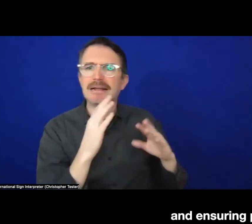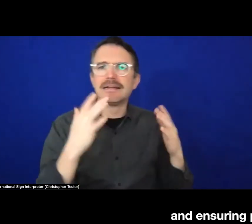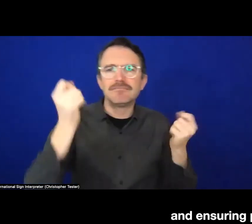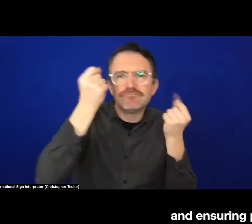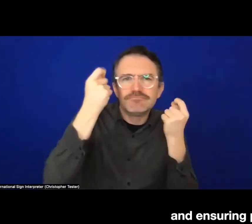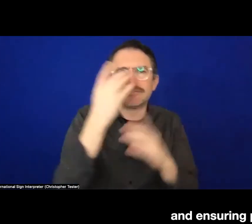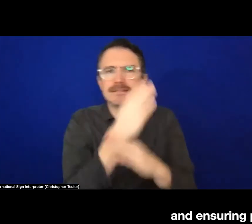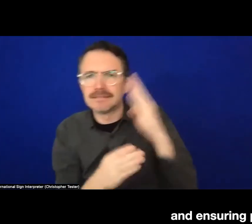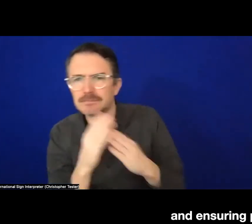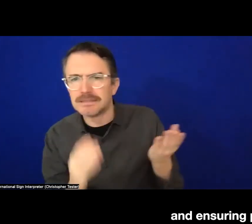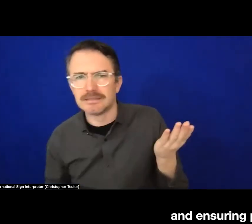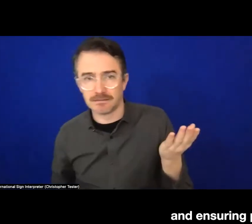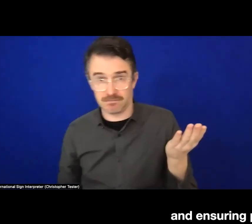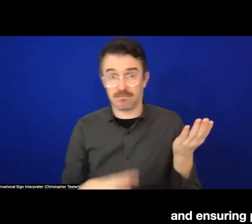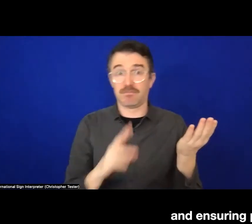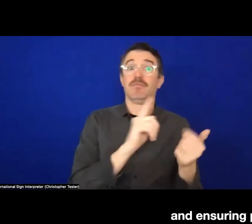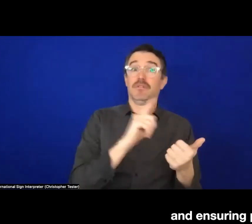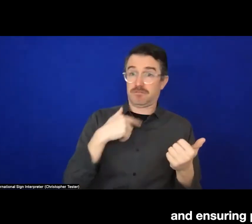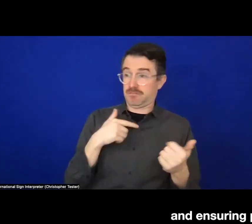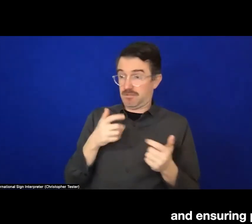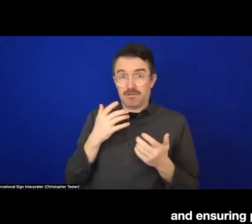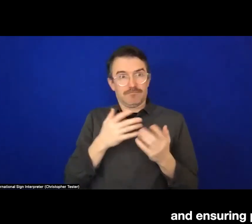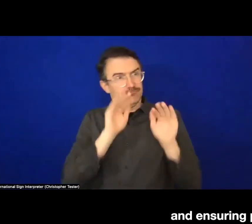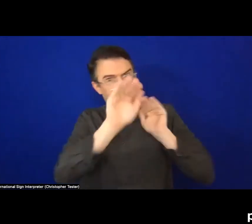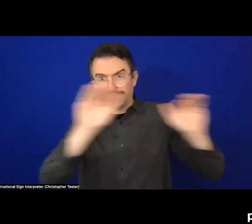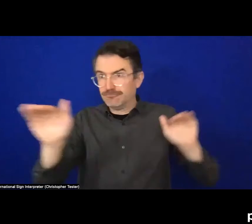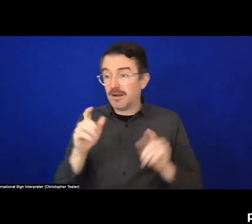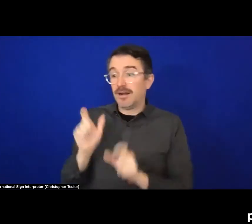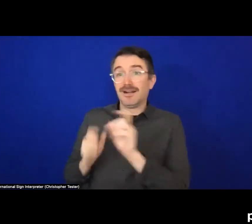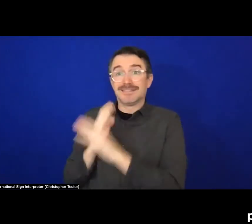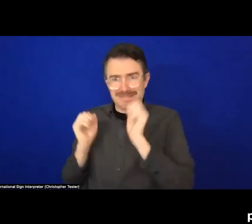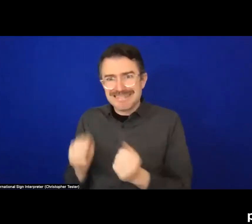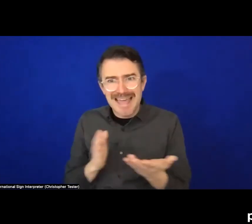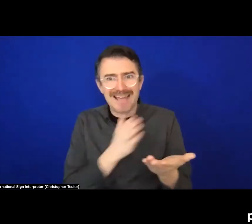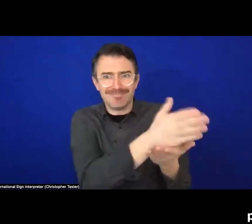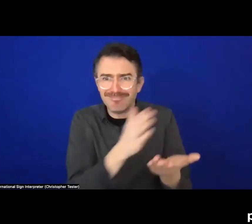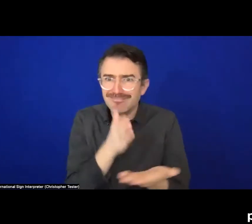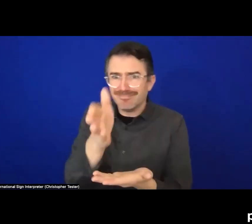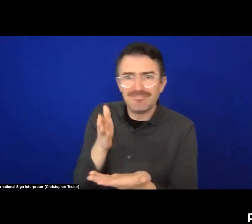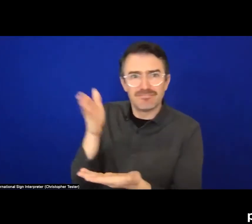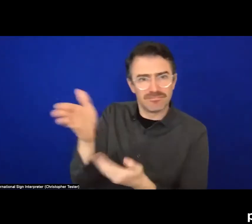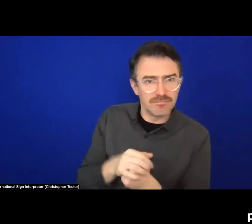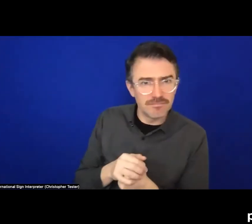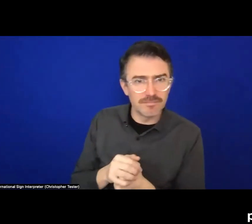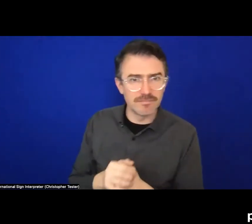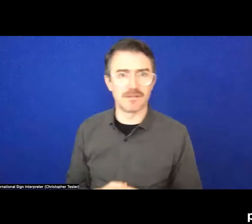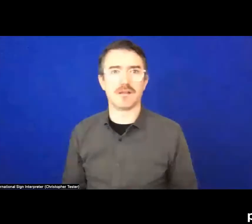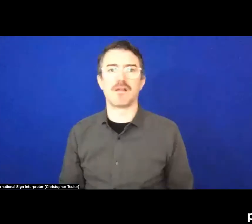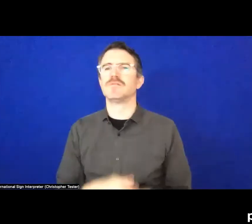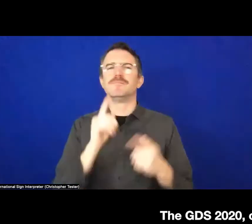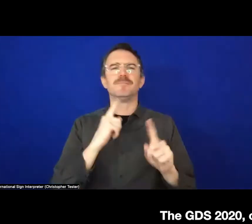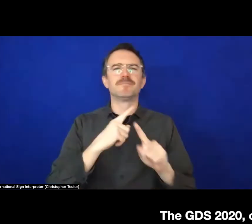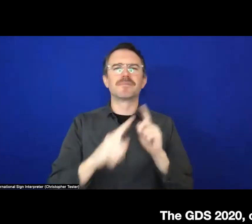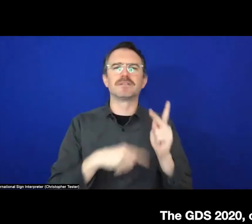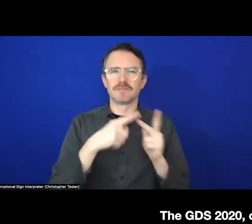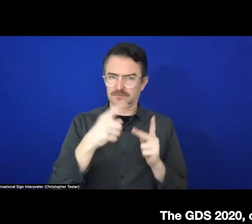and ensuring persons with disability to be part of the social protection program and access to vaccine.